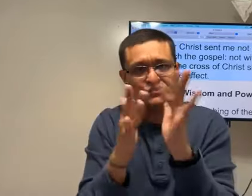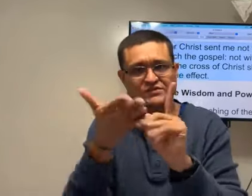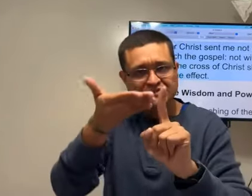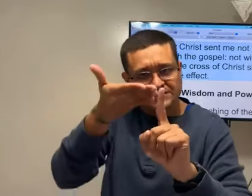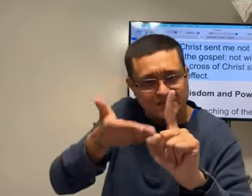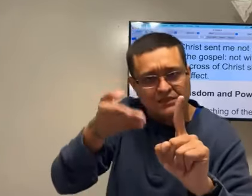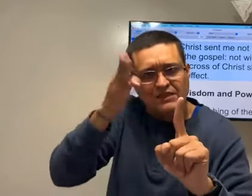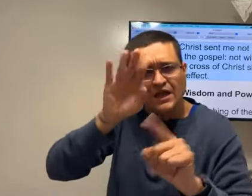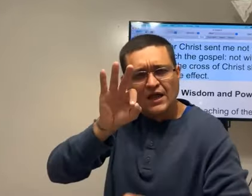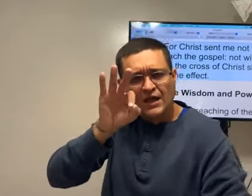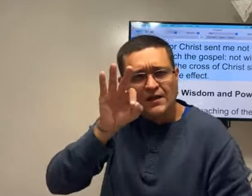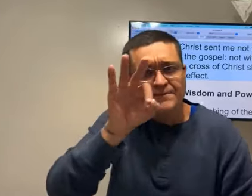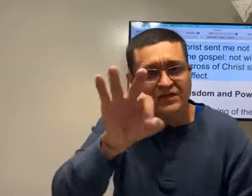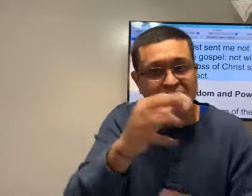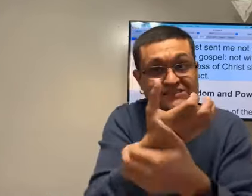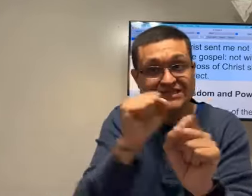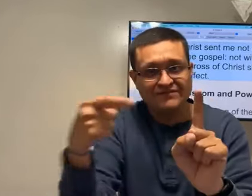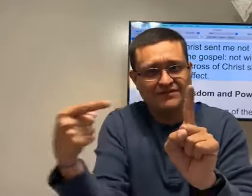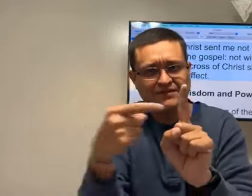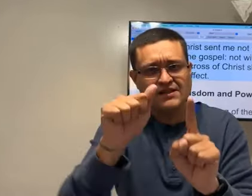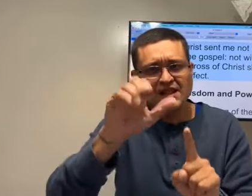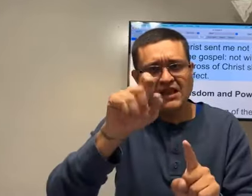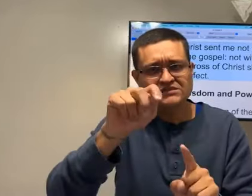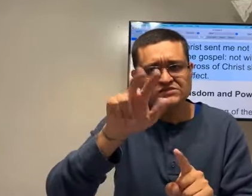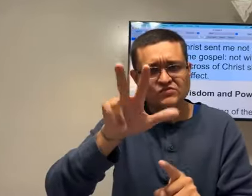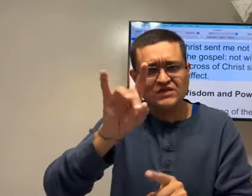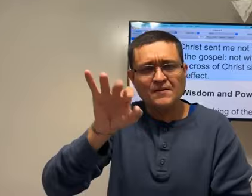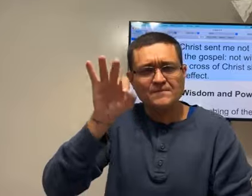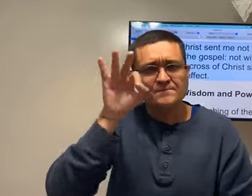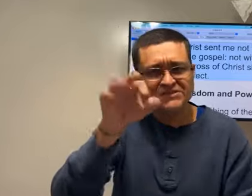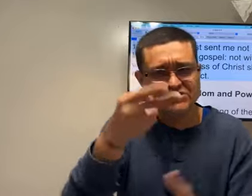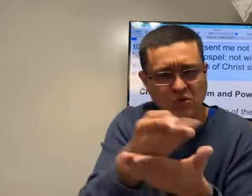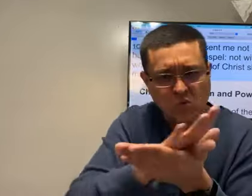church that preaches Jesus, that preaches salvation,